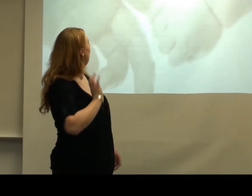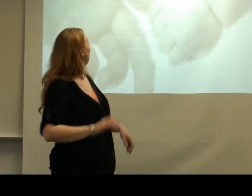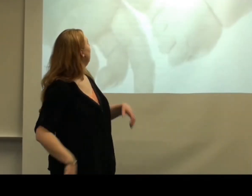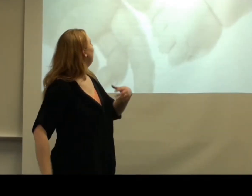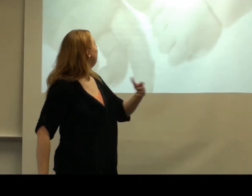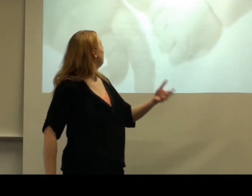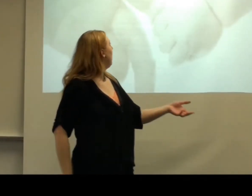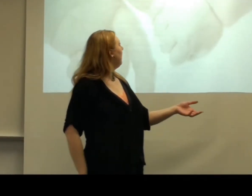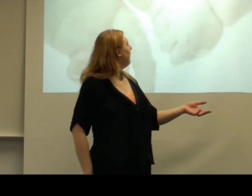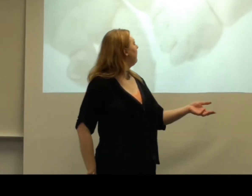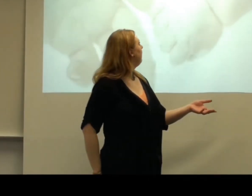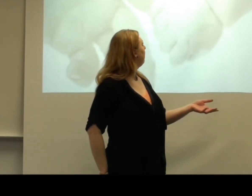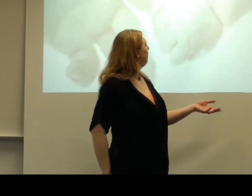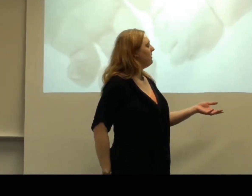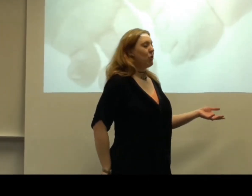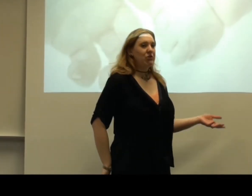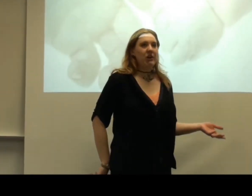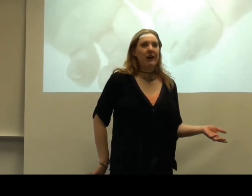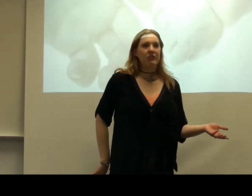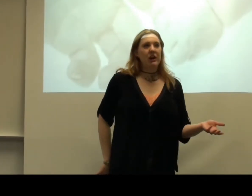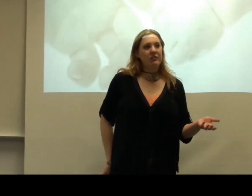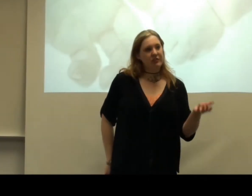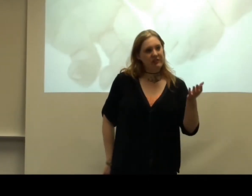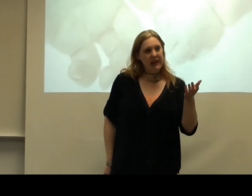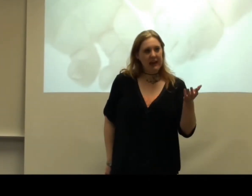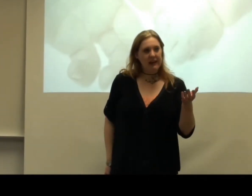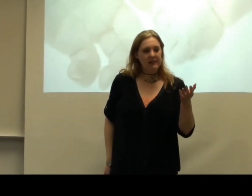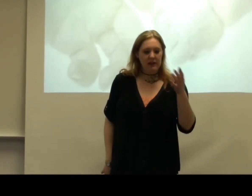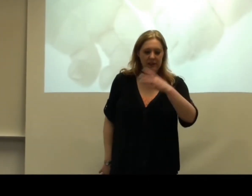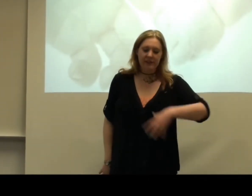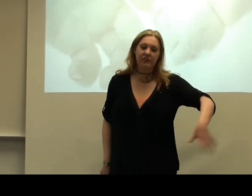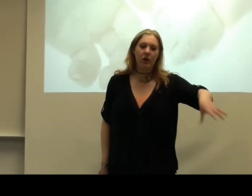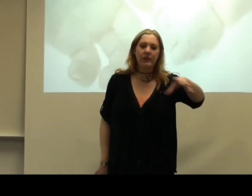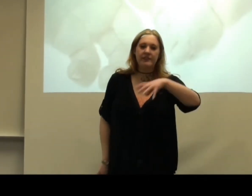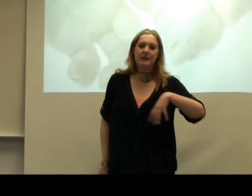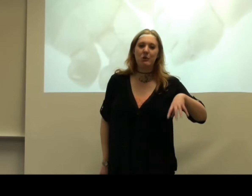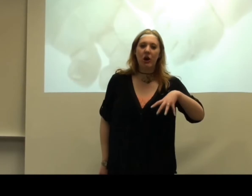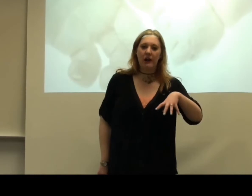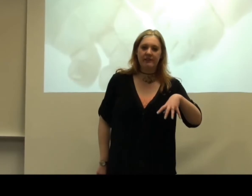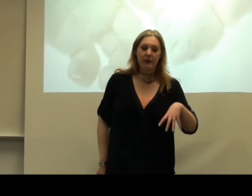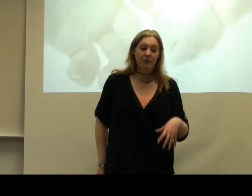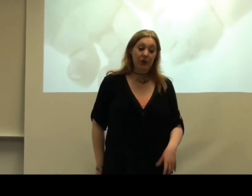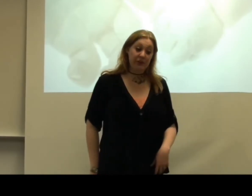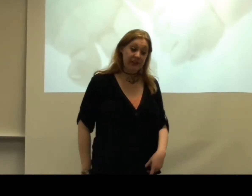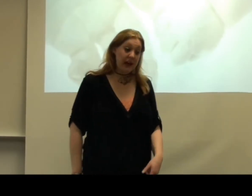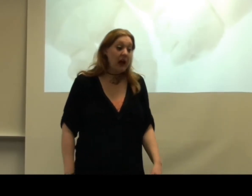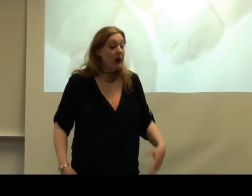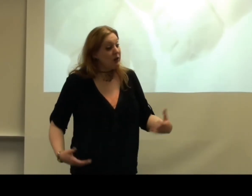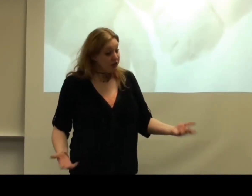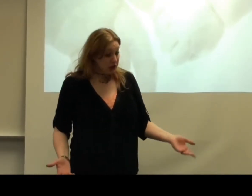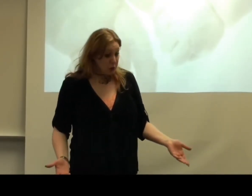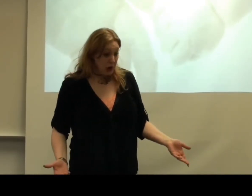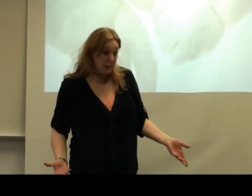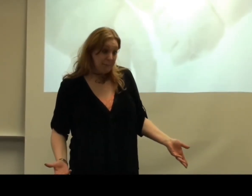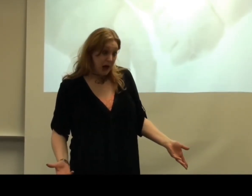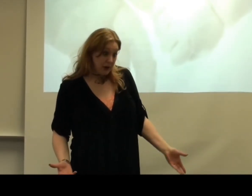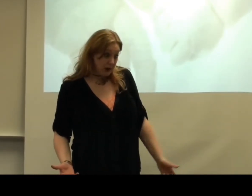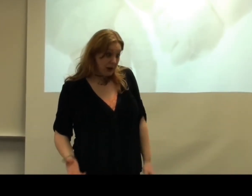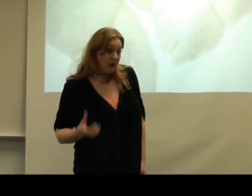So, if you're wanting your child to understand that this is all the same concept, for you to say, do you want a bottle? Do